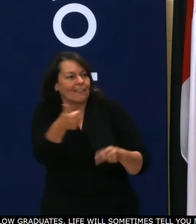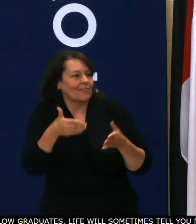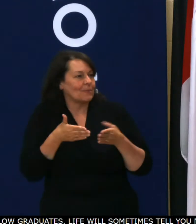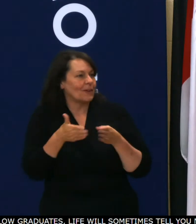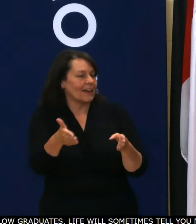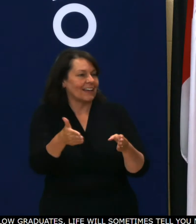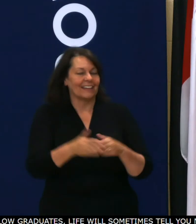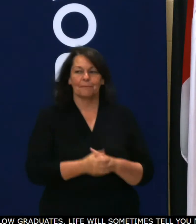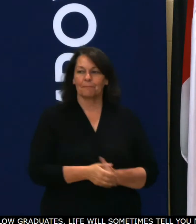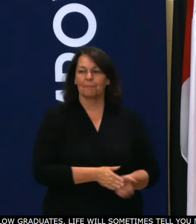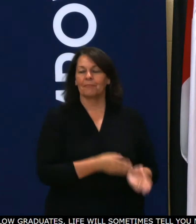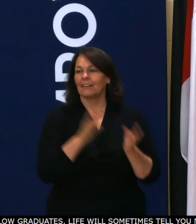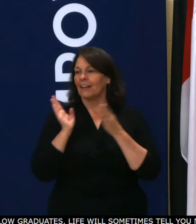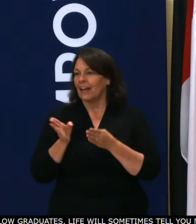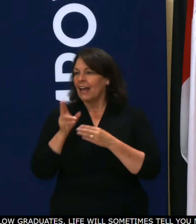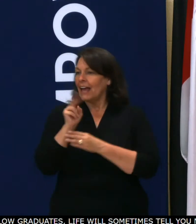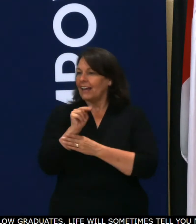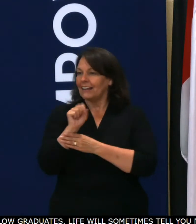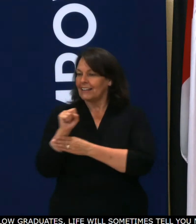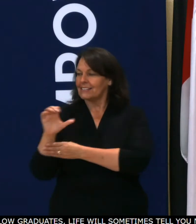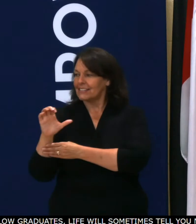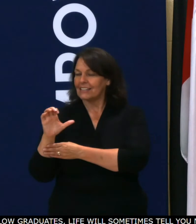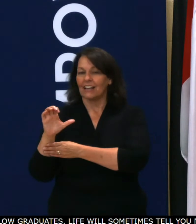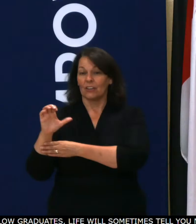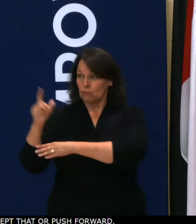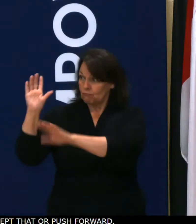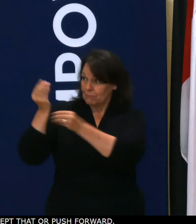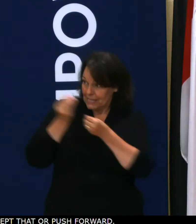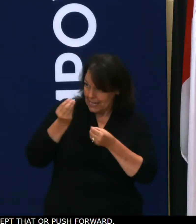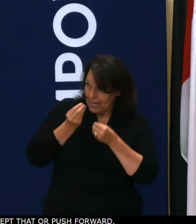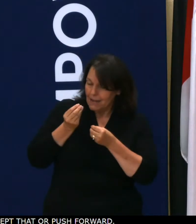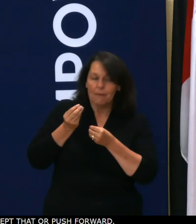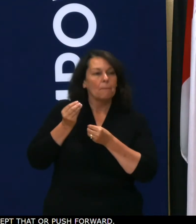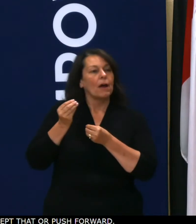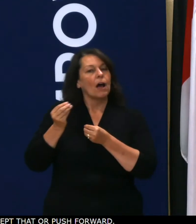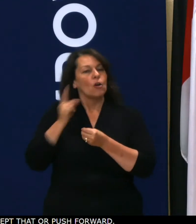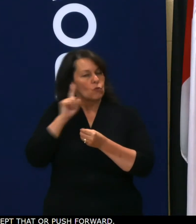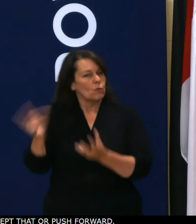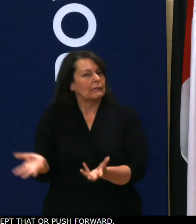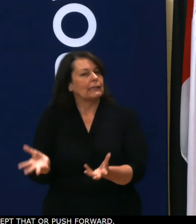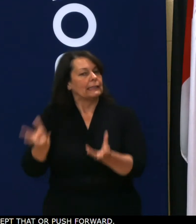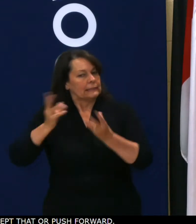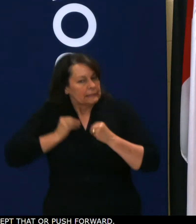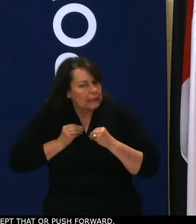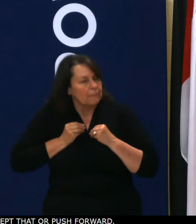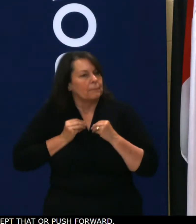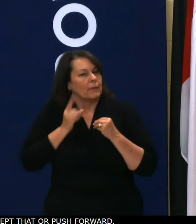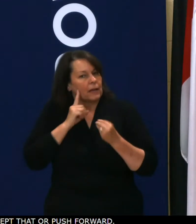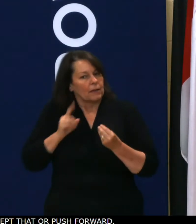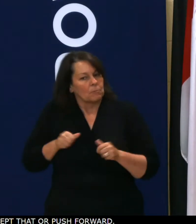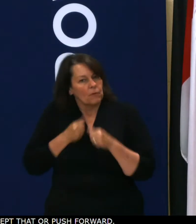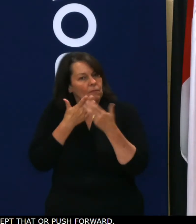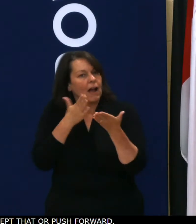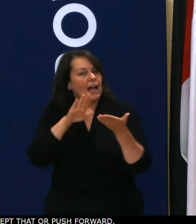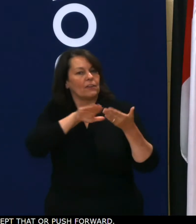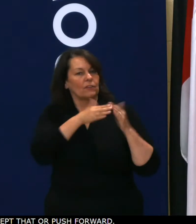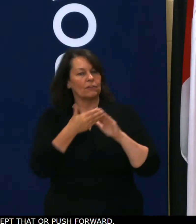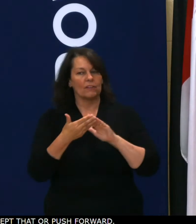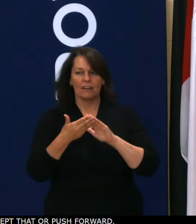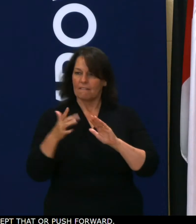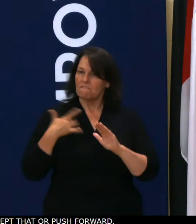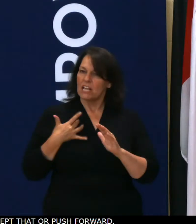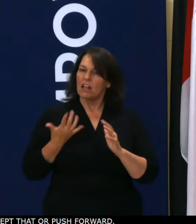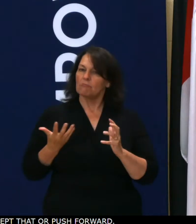to NSCC. You didn't just educate us, you embraced us. You gave us a community, a sense